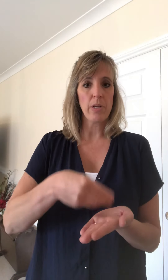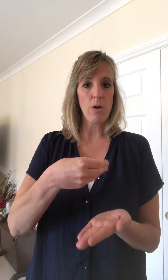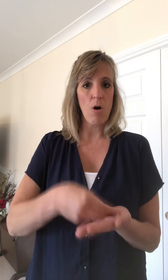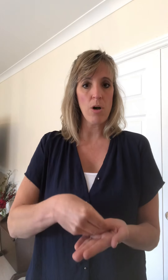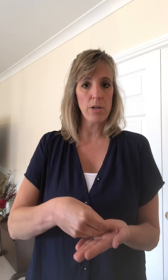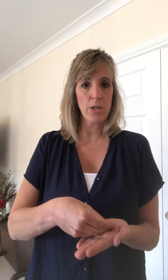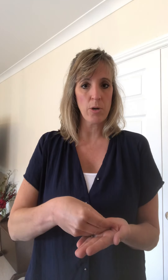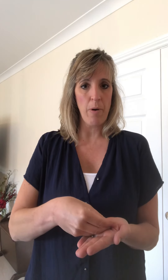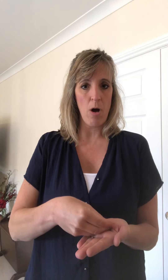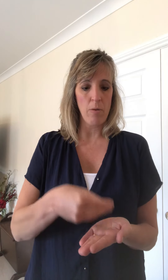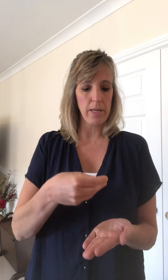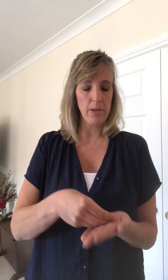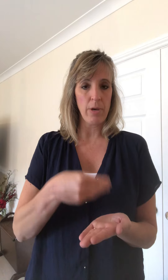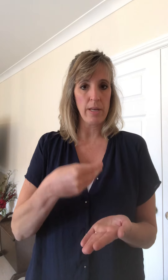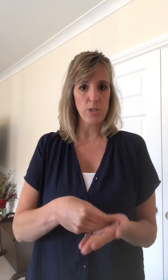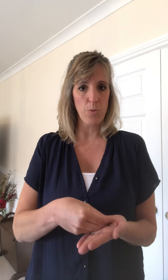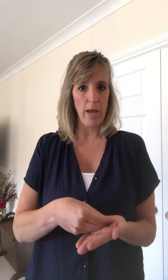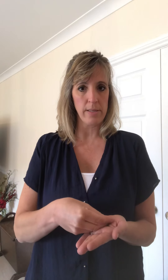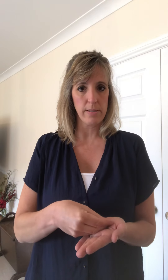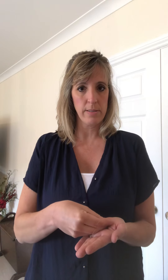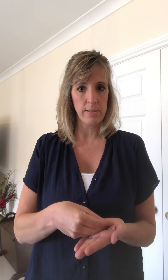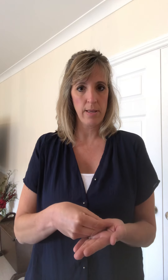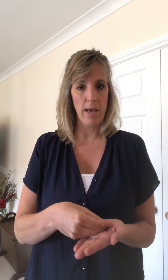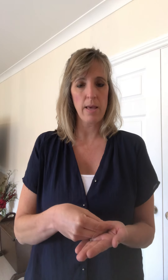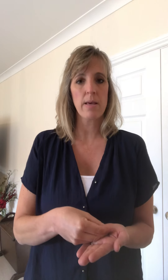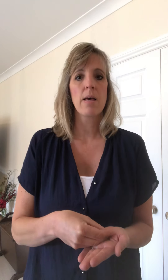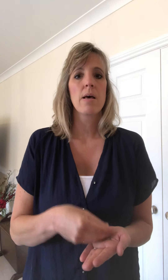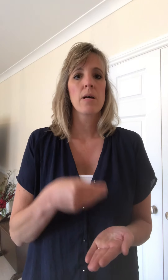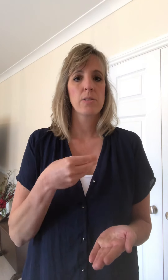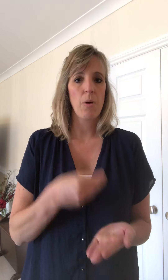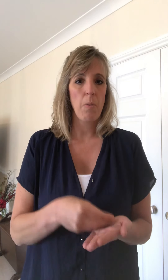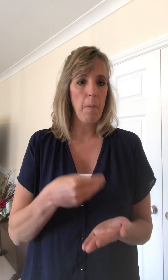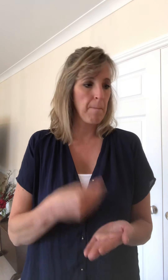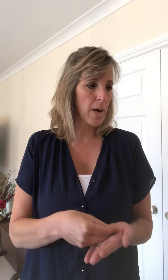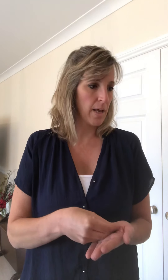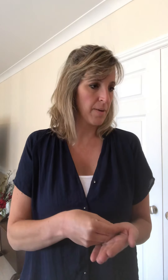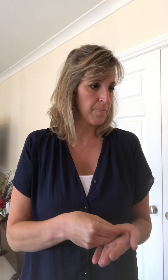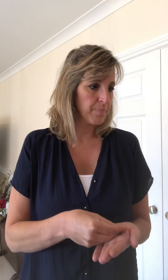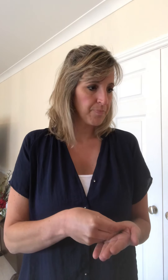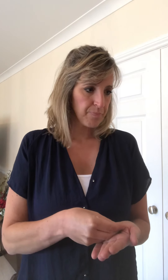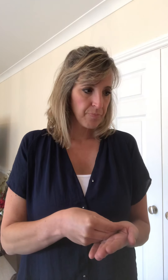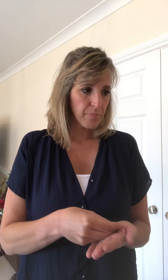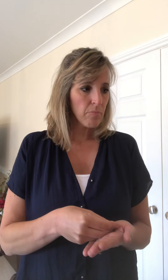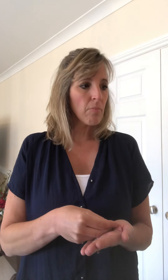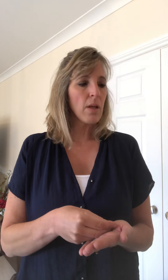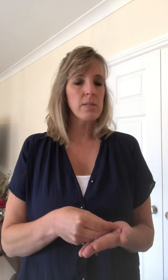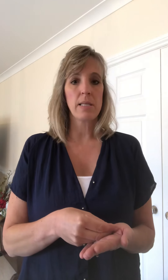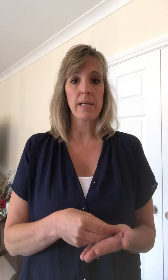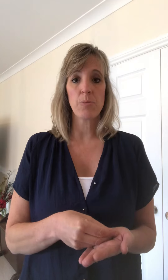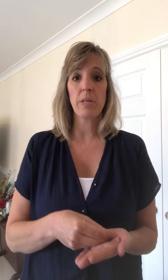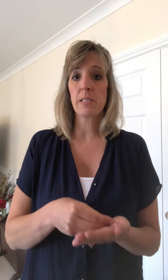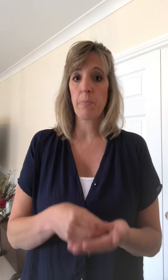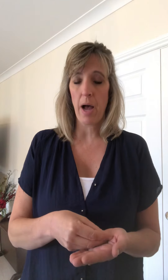it on your palm and you hit it twice, okay? So money. So the next one is